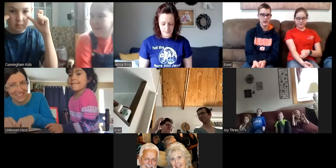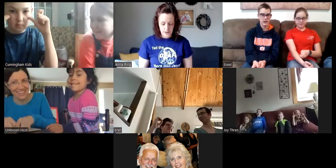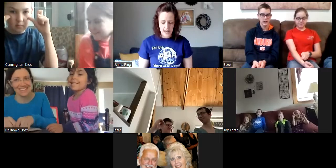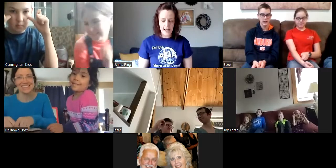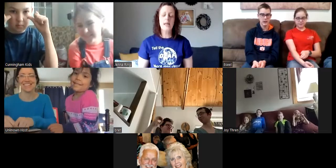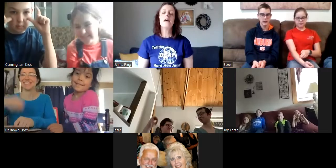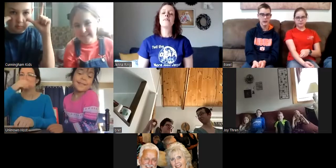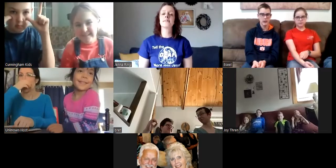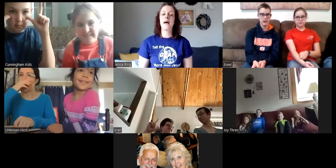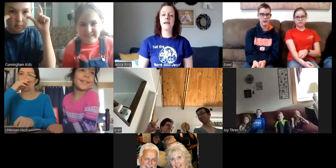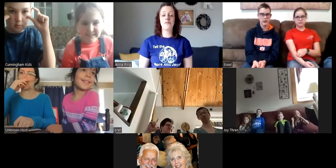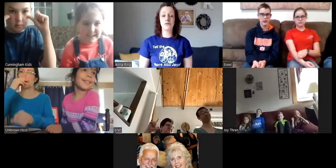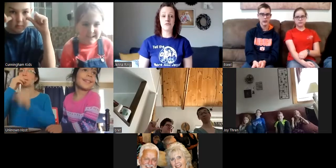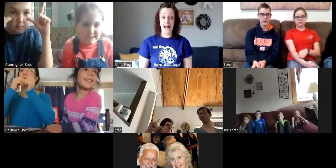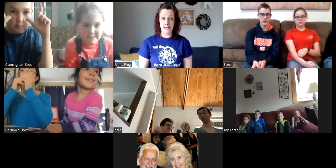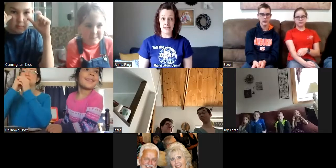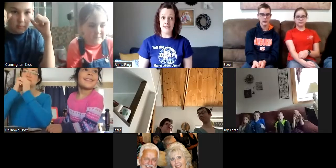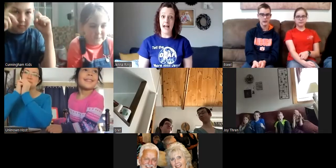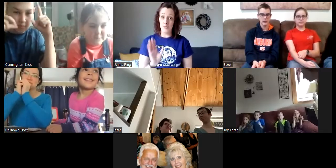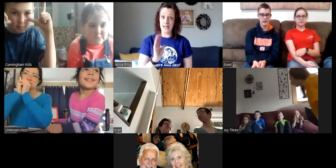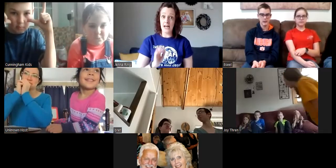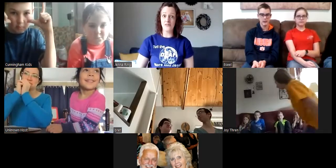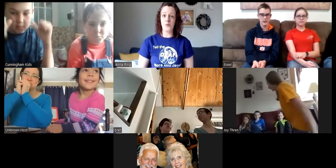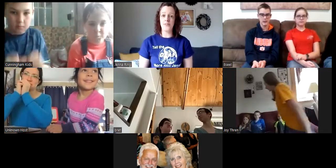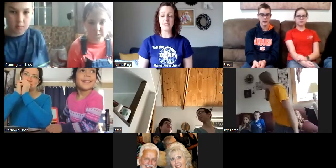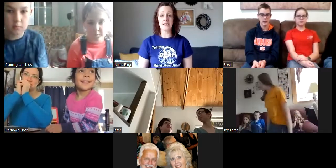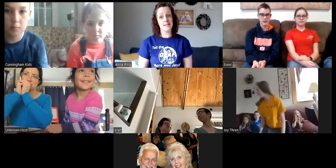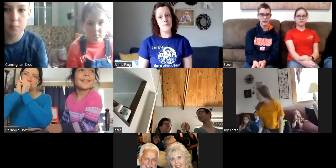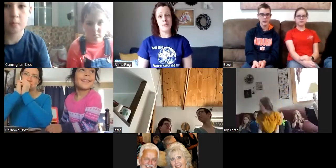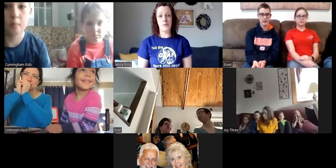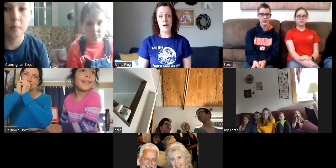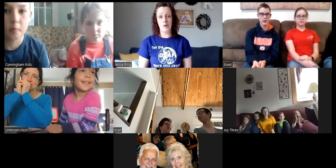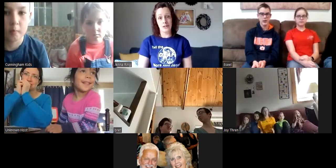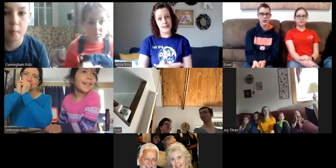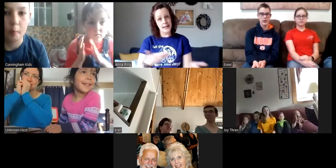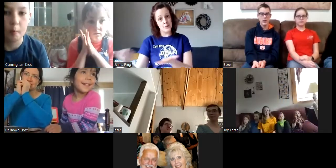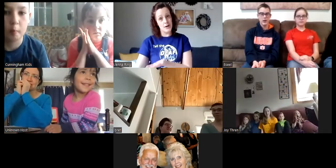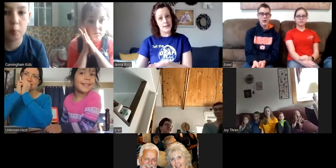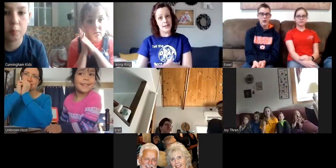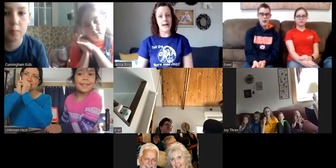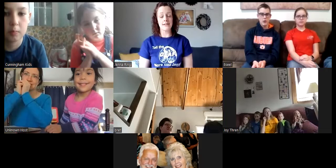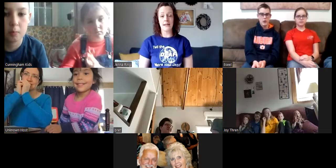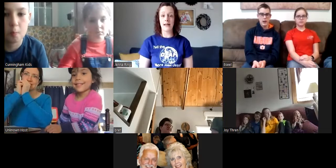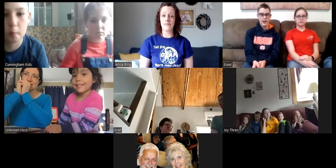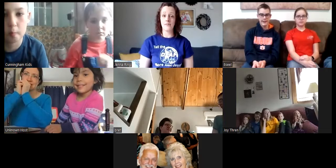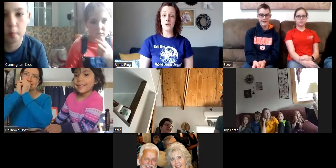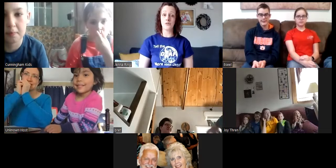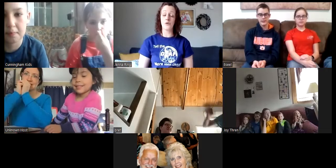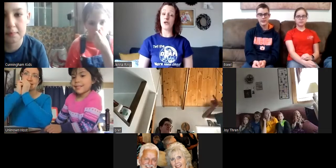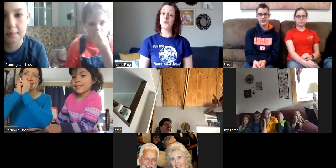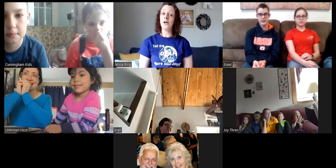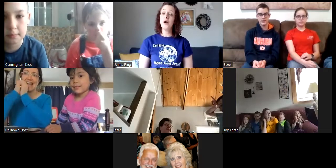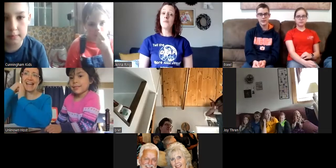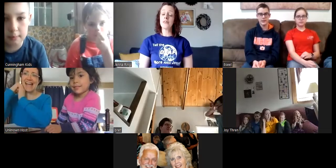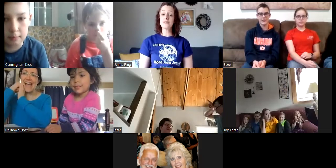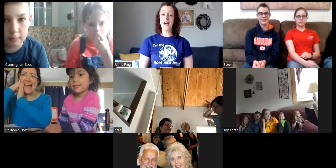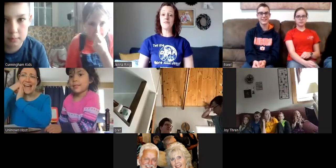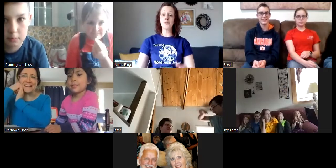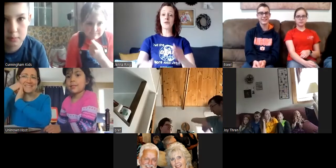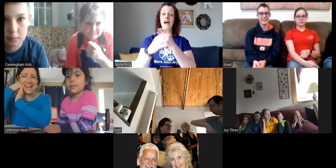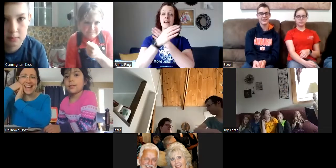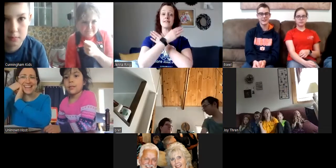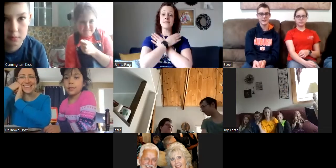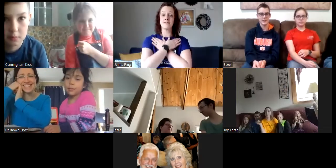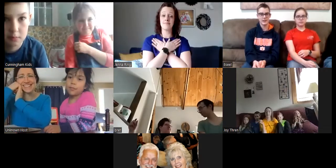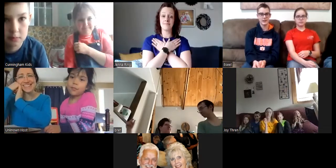open. Okay, the sign for rest. Now, be careful with this because some people might want to lay you out in a casket and have a funeral for you. But the